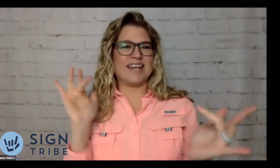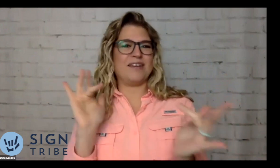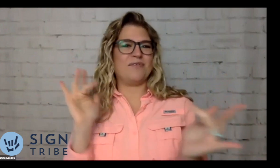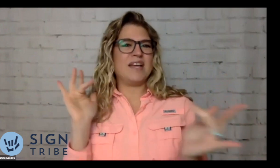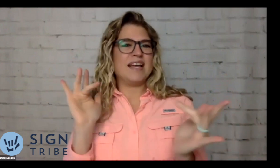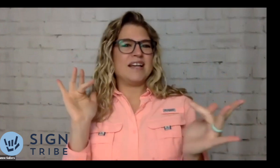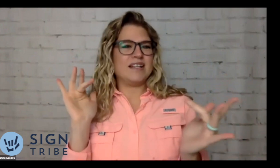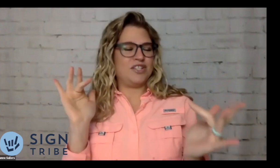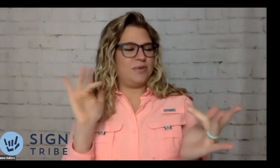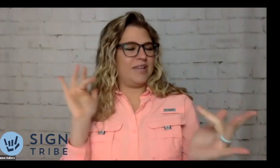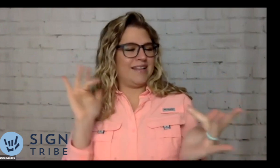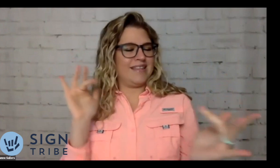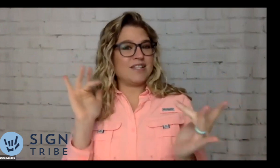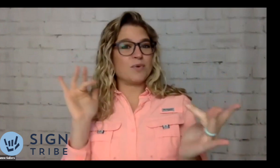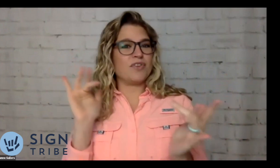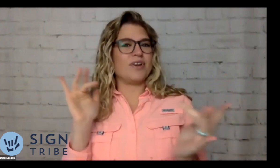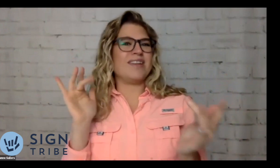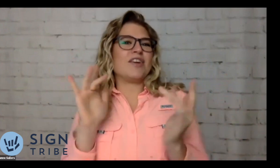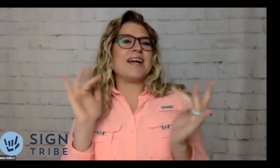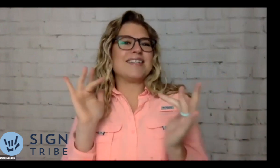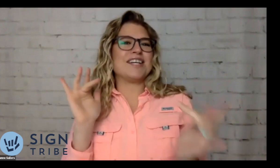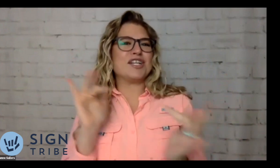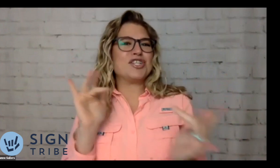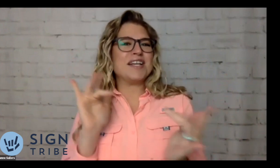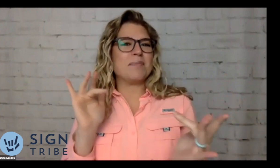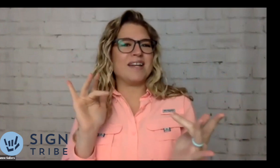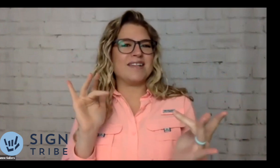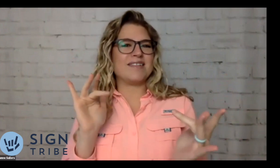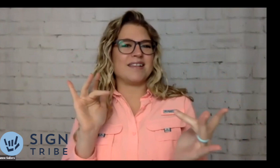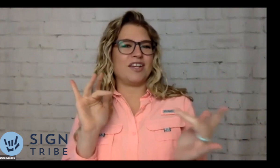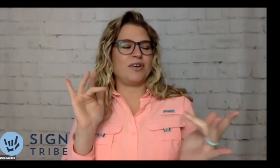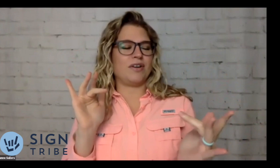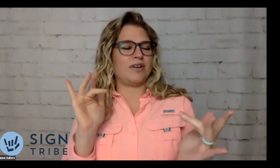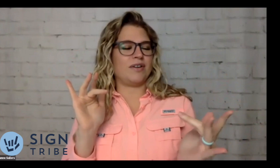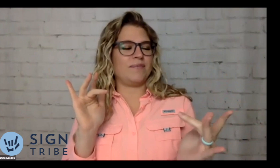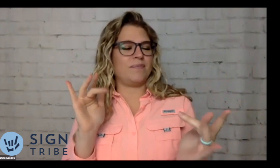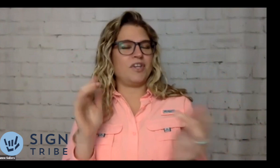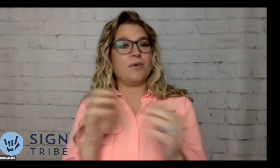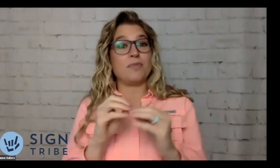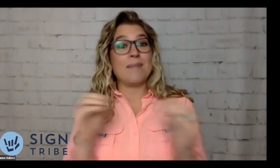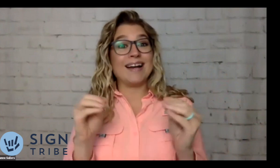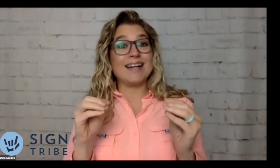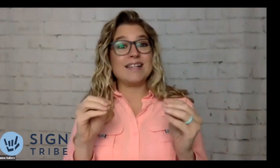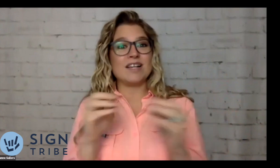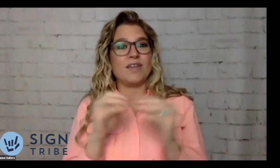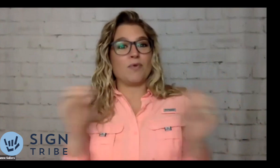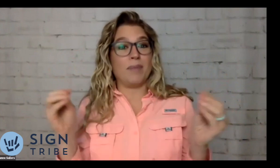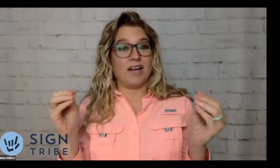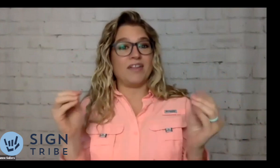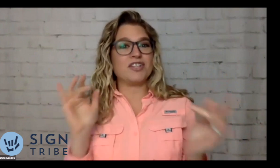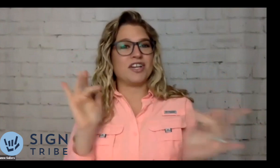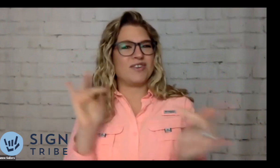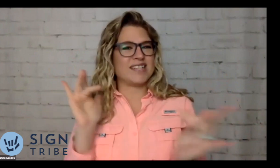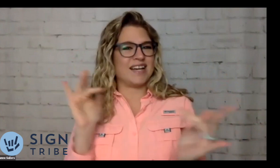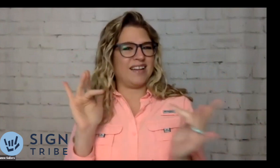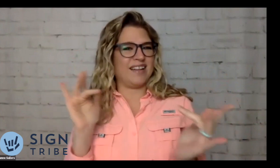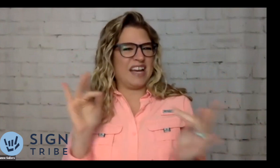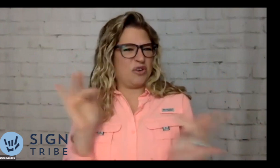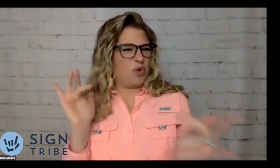of do like this where they're not touching, but it's like you're, you know, with magnets, how they repel each other, it's kind of like that,